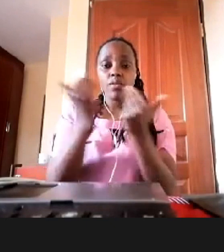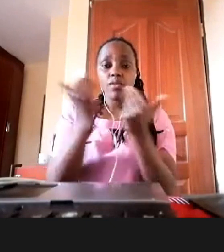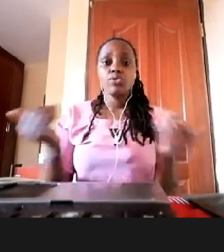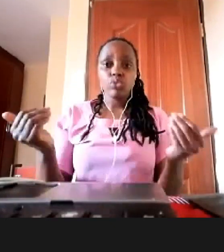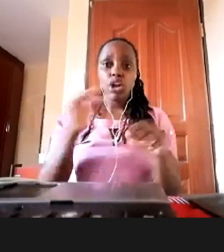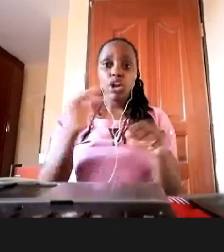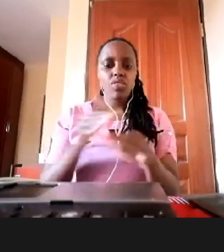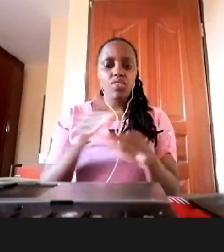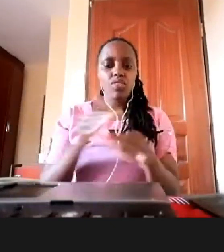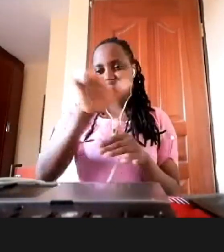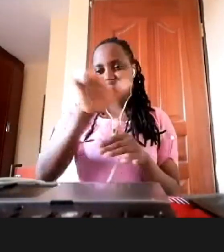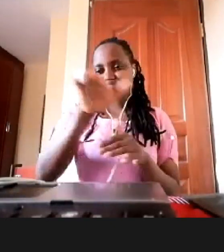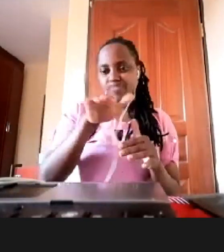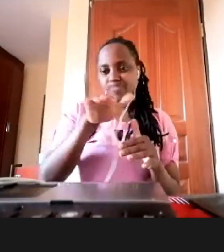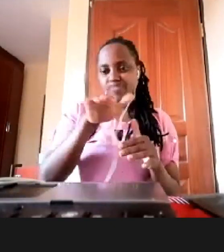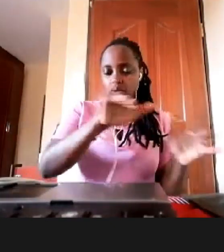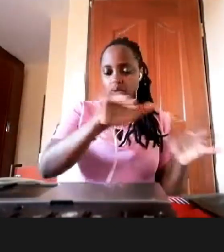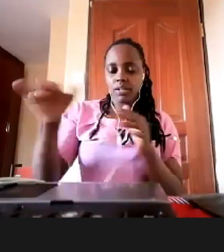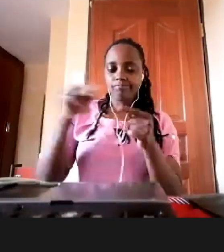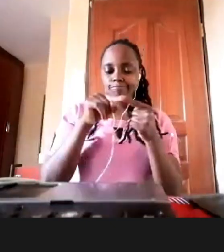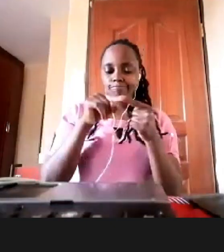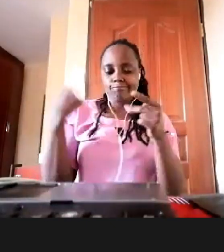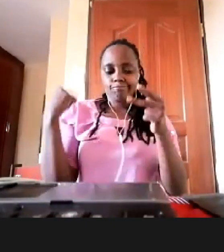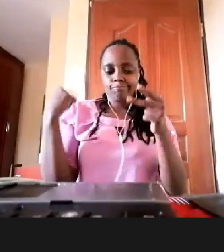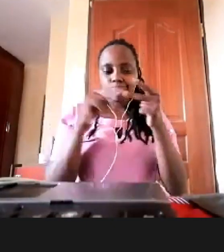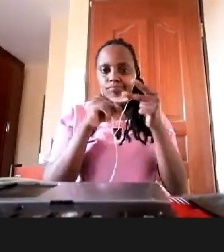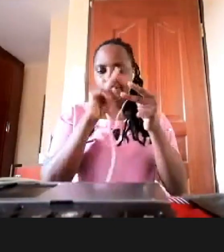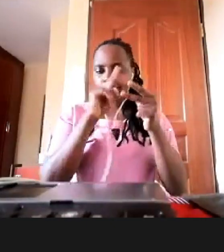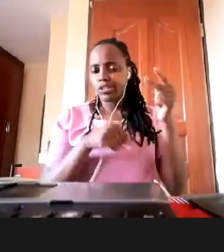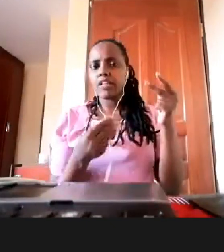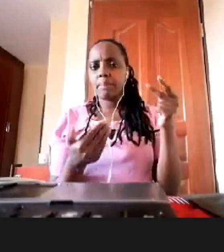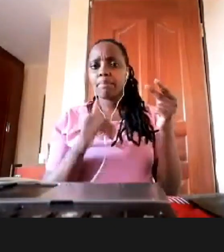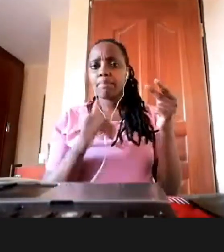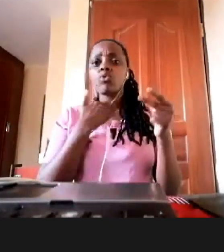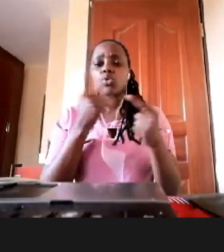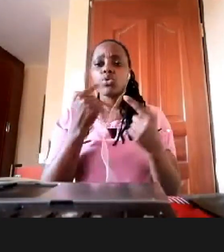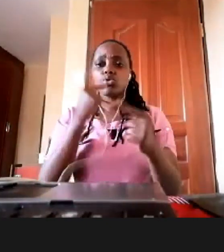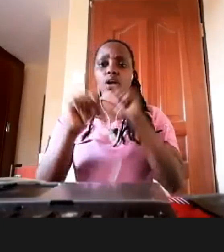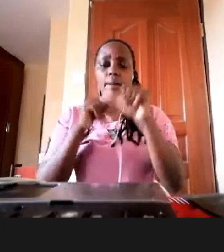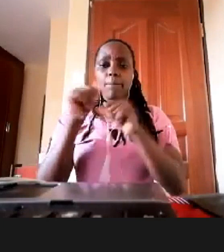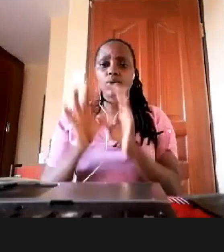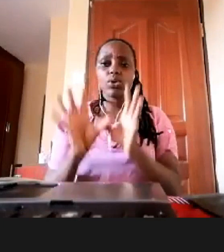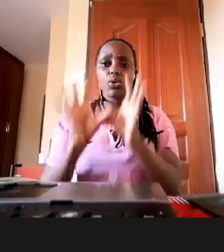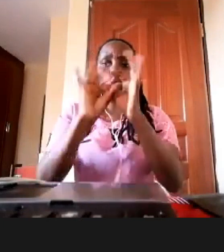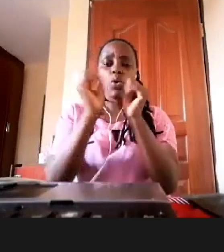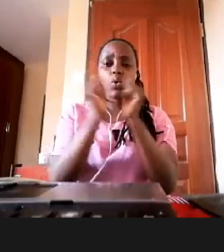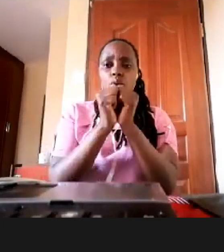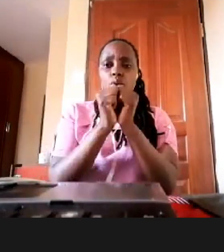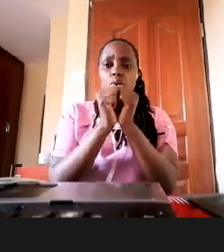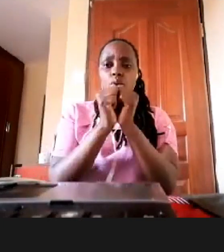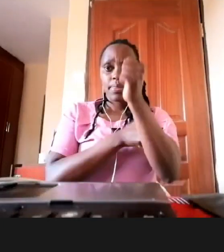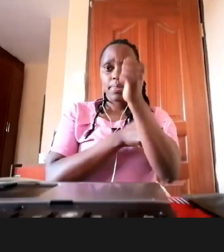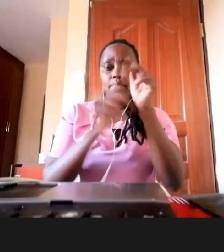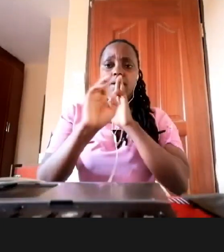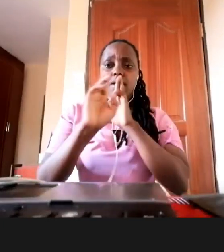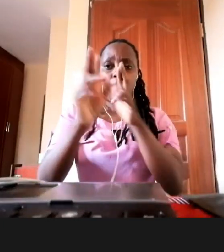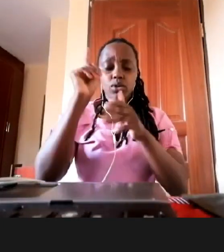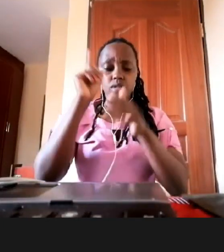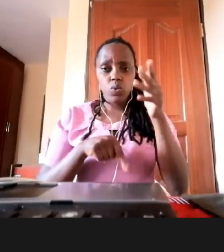That's number one. The second aspect, again, that I want to talk about in regard to complementary reporting is